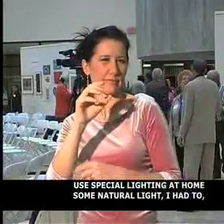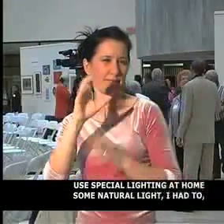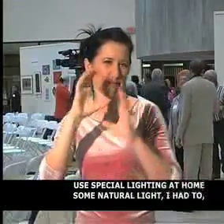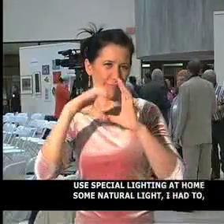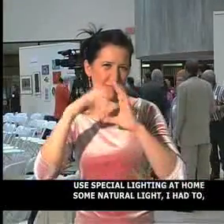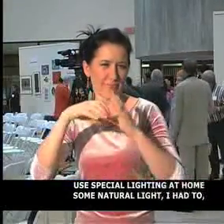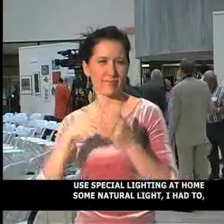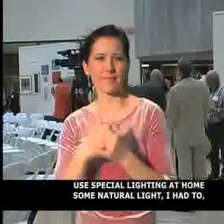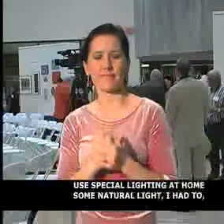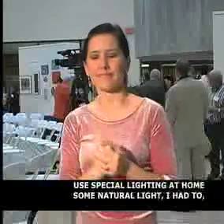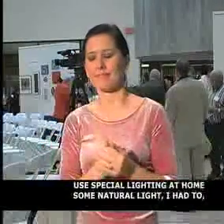some natural light.